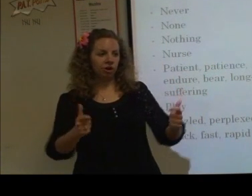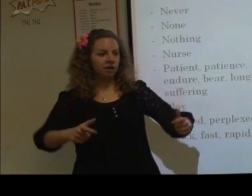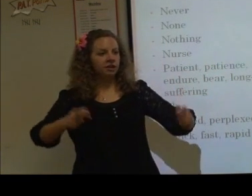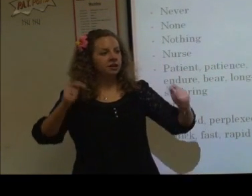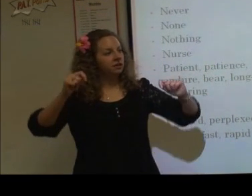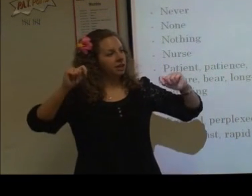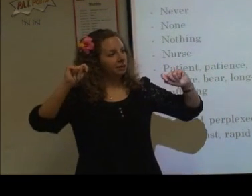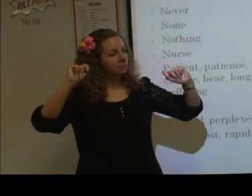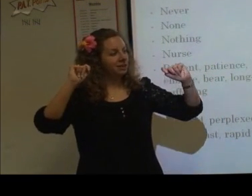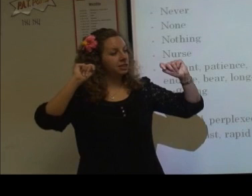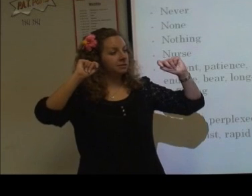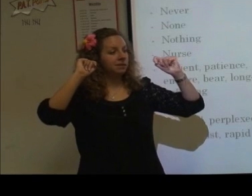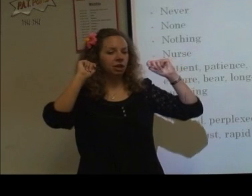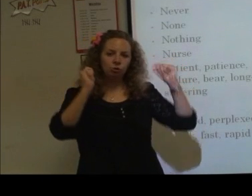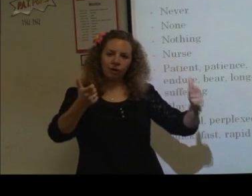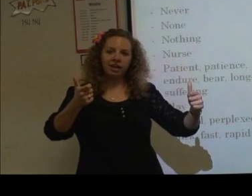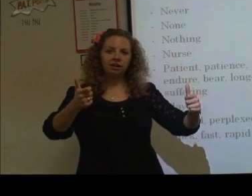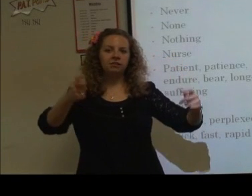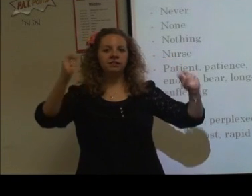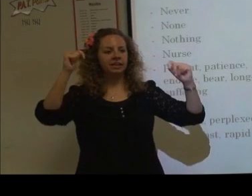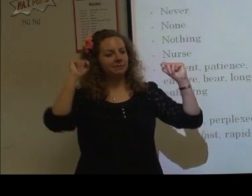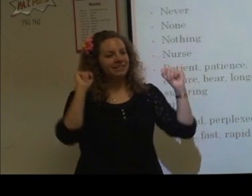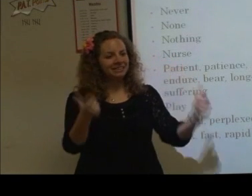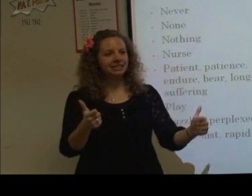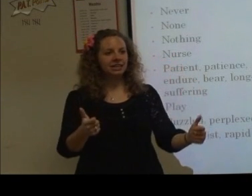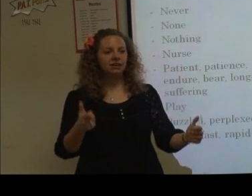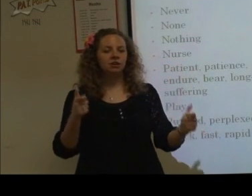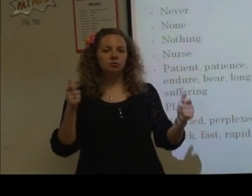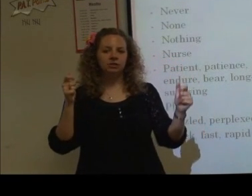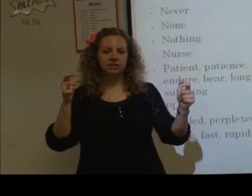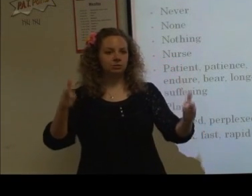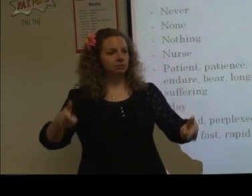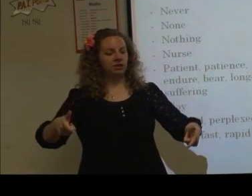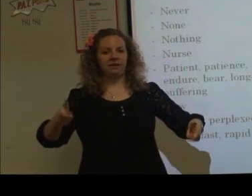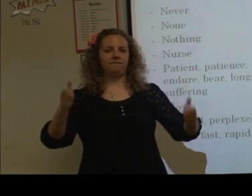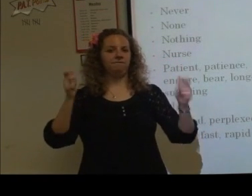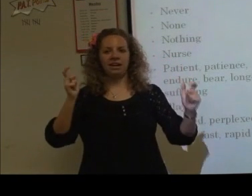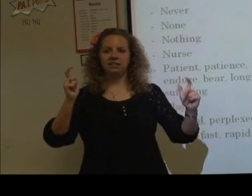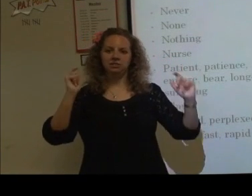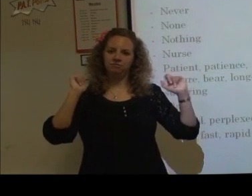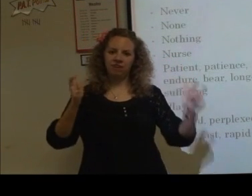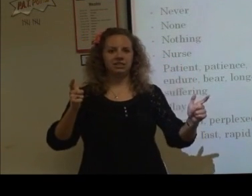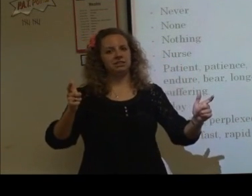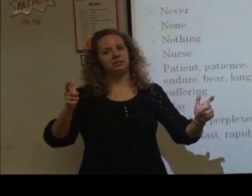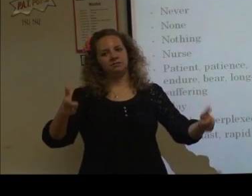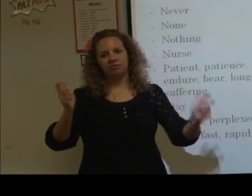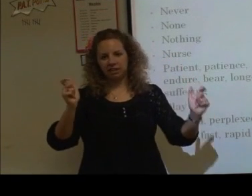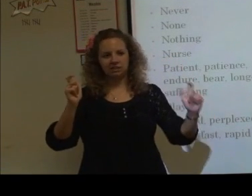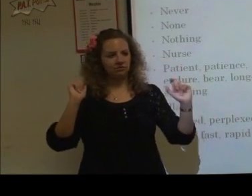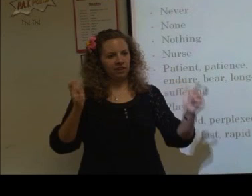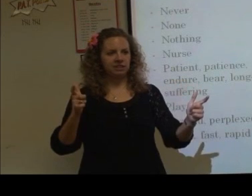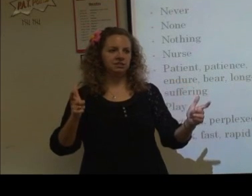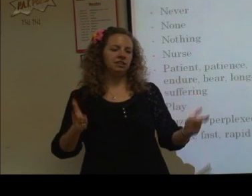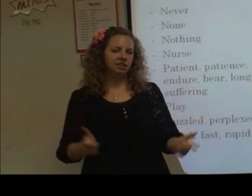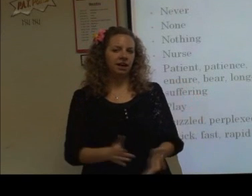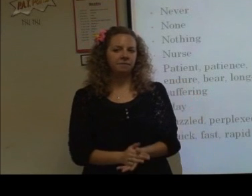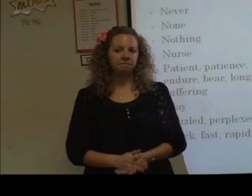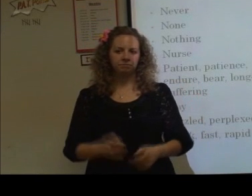more, like, but this can be like quick, it can be instant, whereas this one's more like fast, fast, fast, fast, like that.